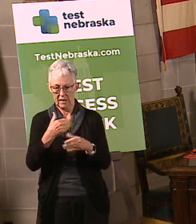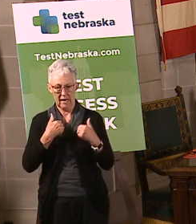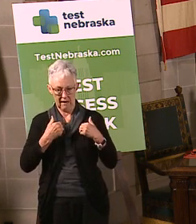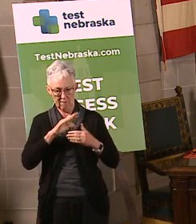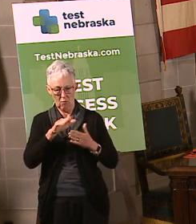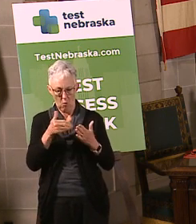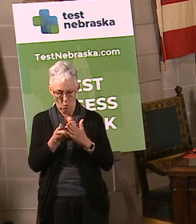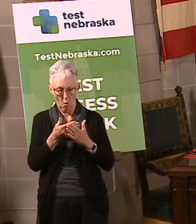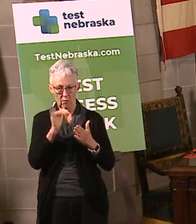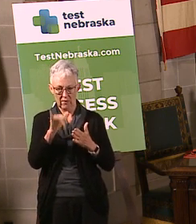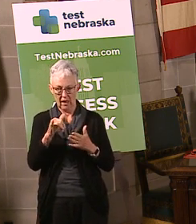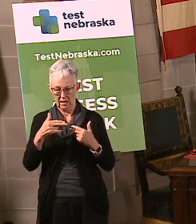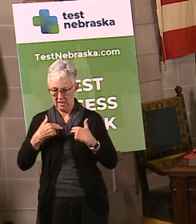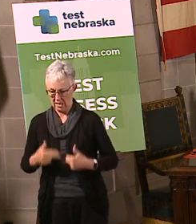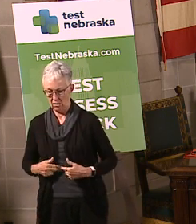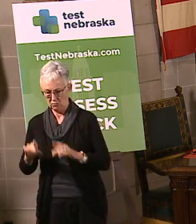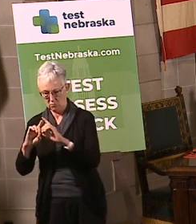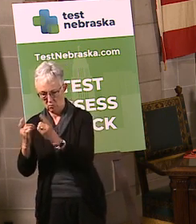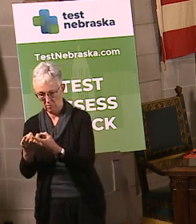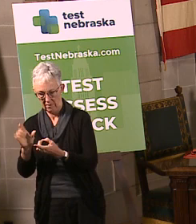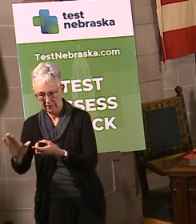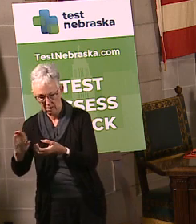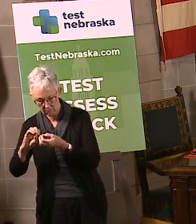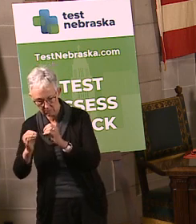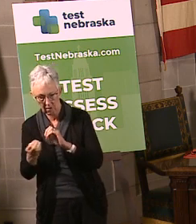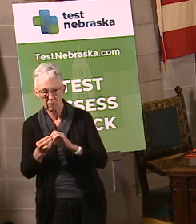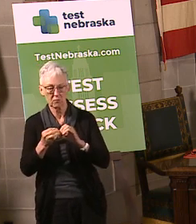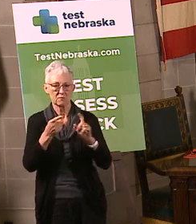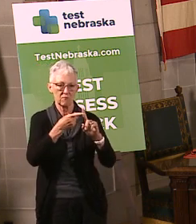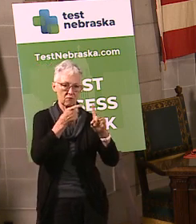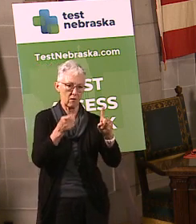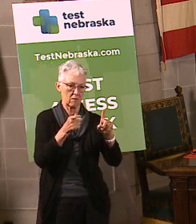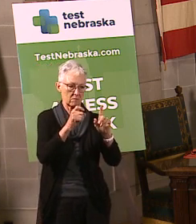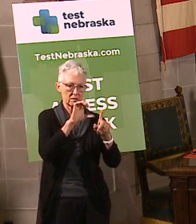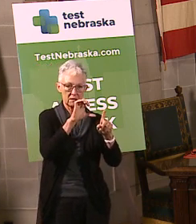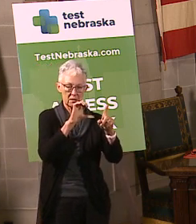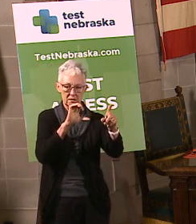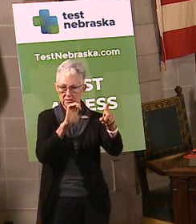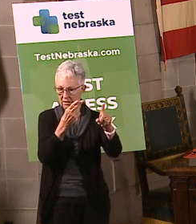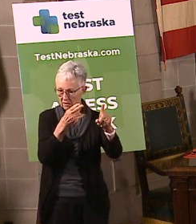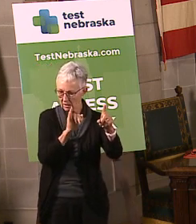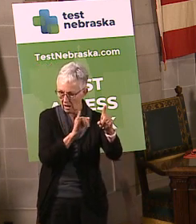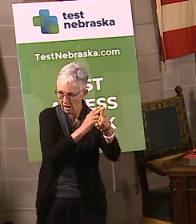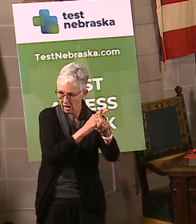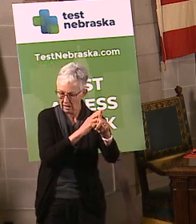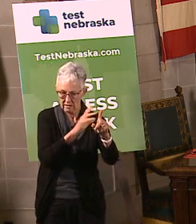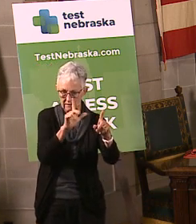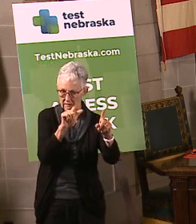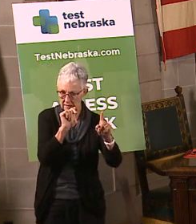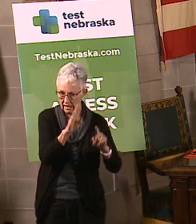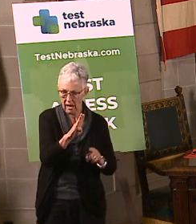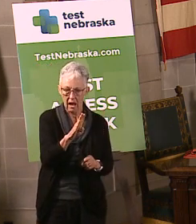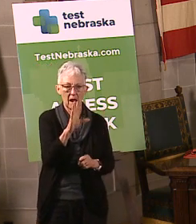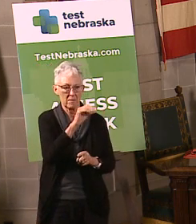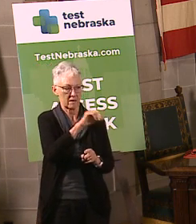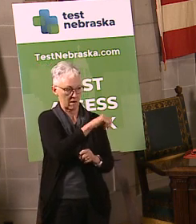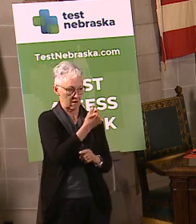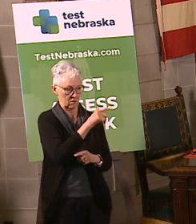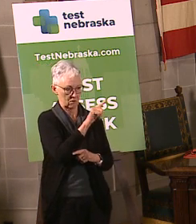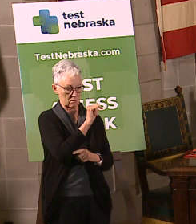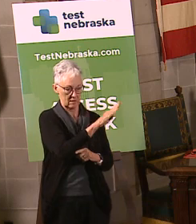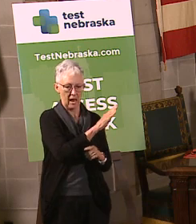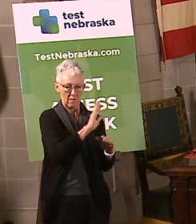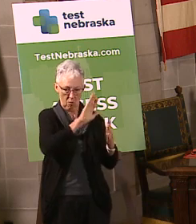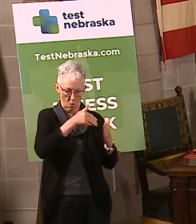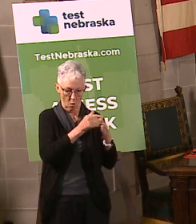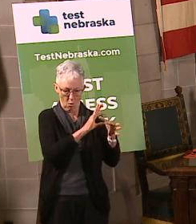public health department, so they will see that starting last night. Actually, they started seeing it, so they can follow up and start doing the contact tracing on that. And